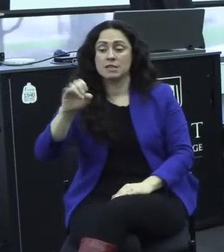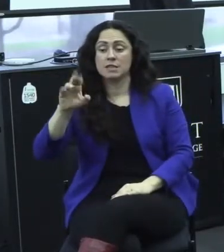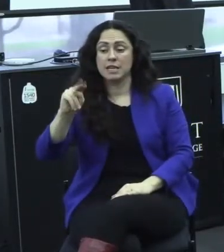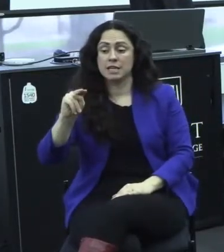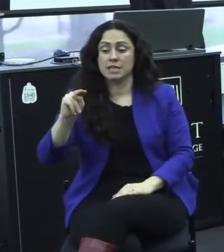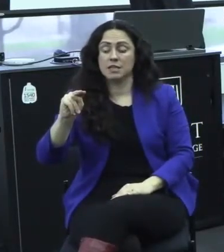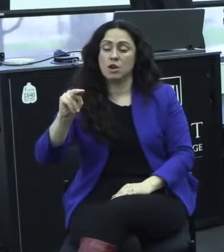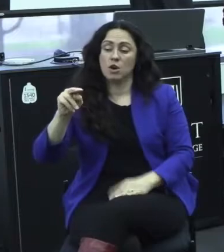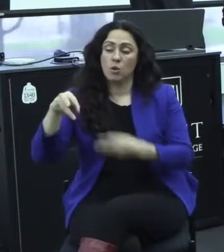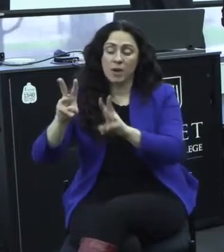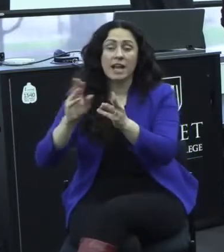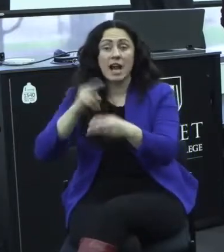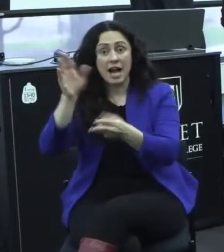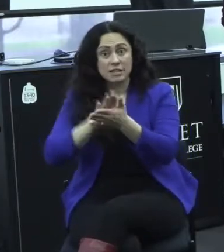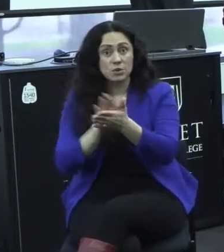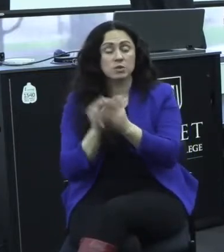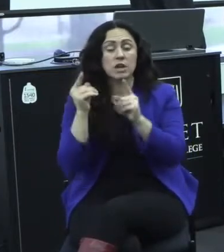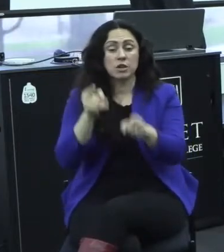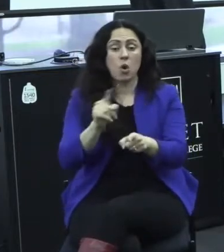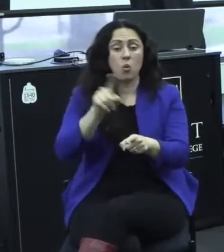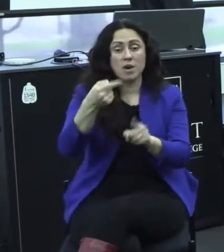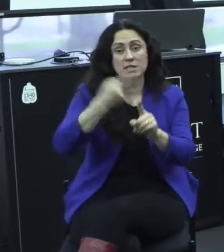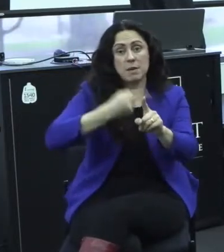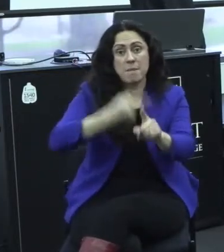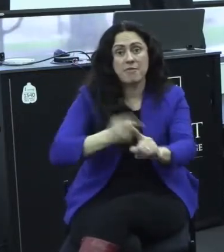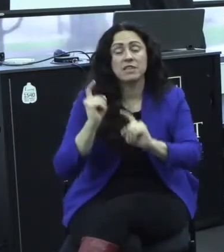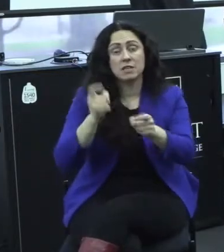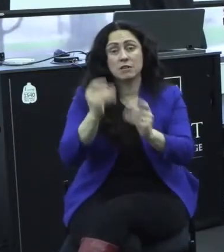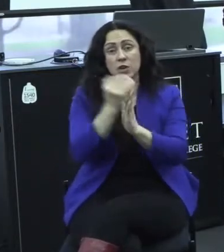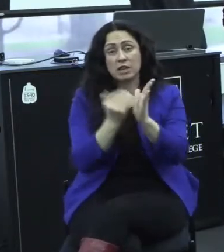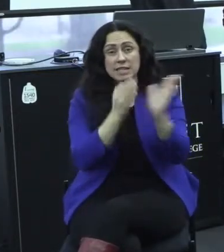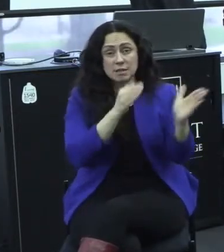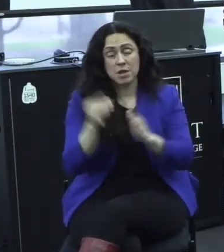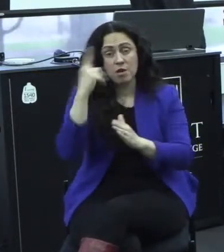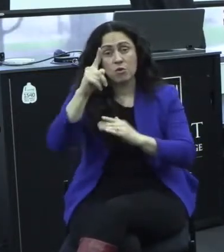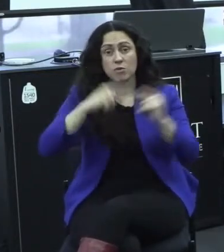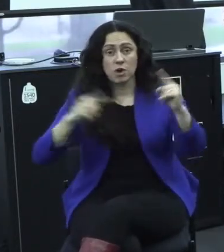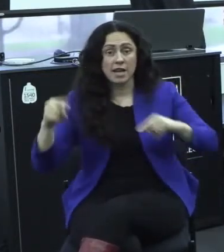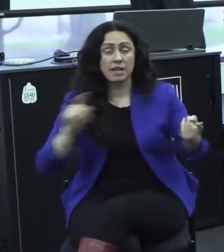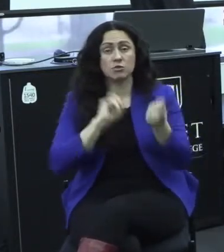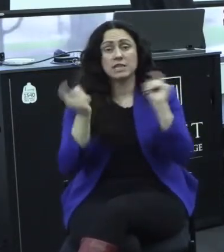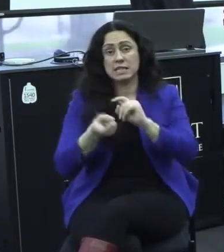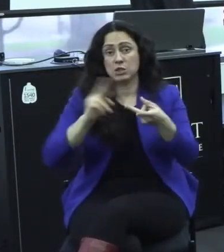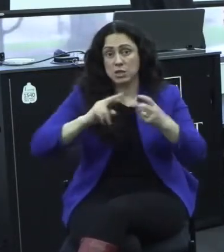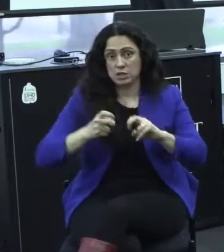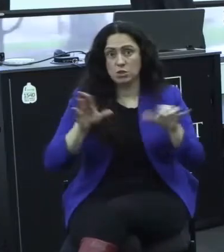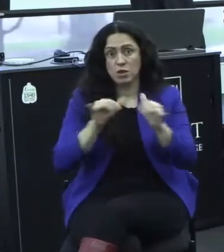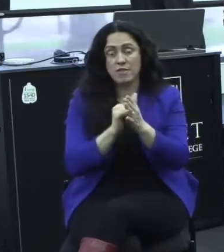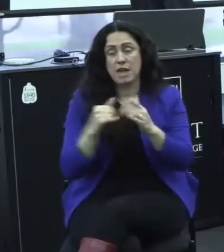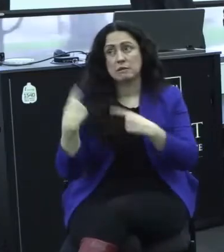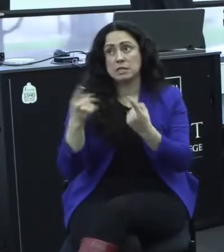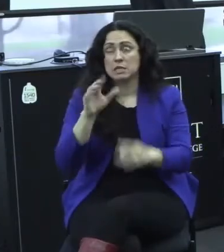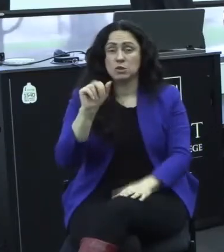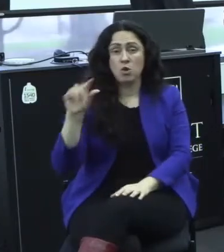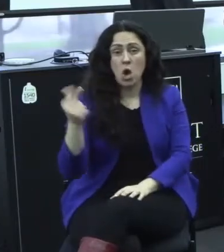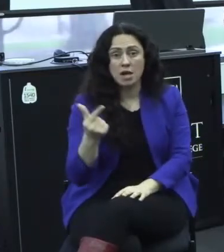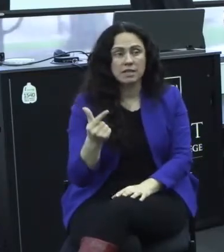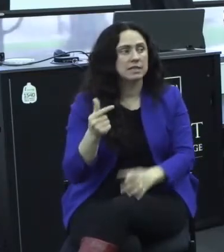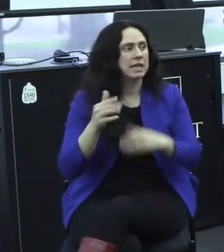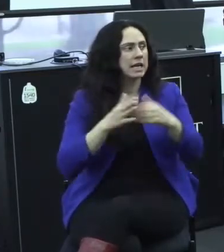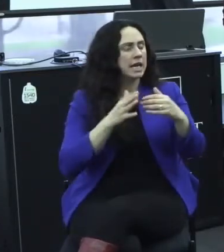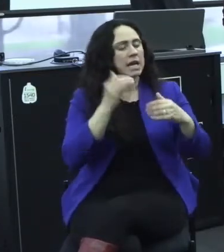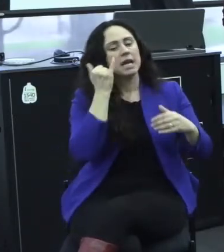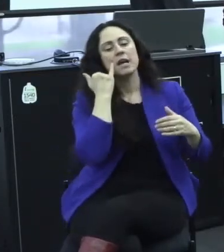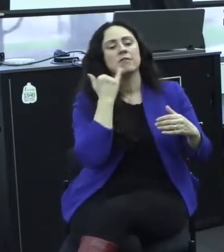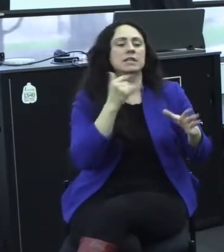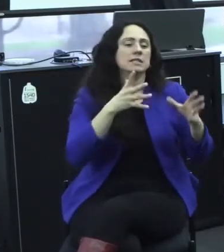lesson plan on a variety of transitional issues, and we've been doing it since August. So whether it's taking on the independence of